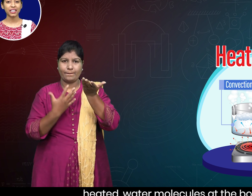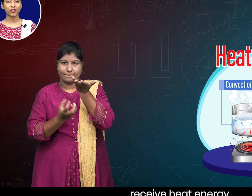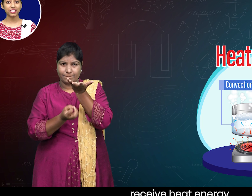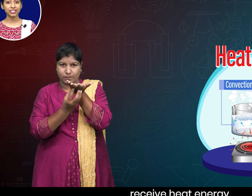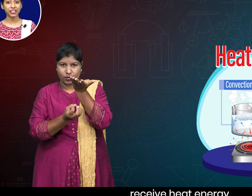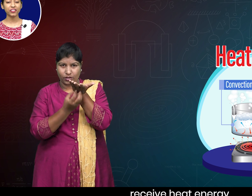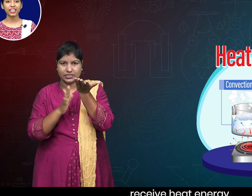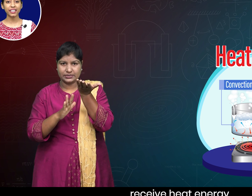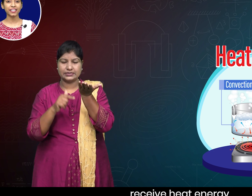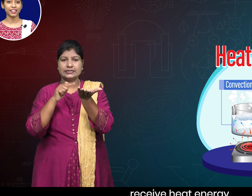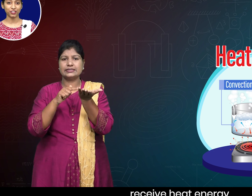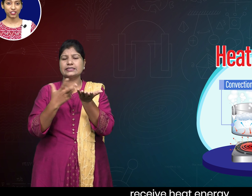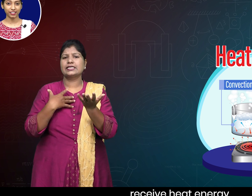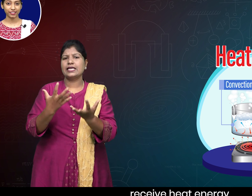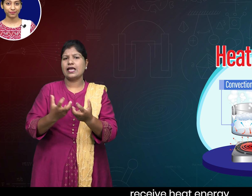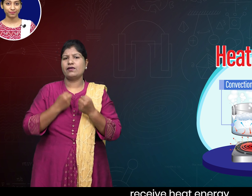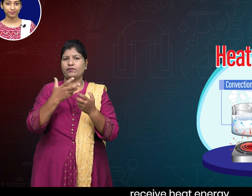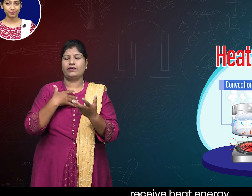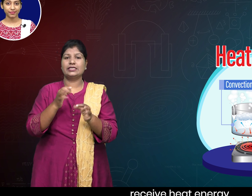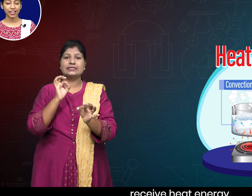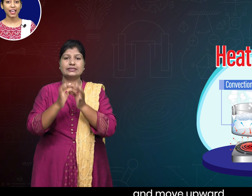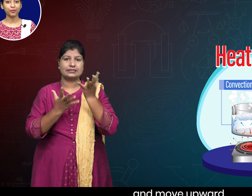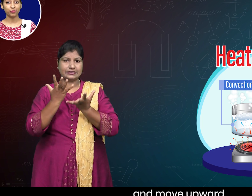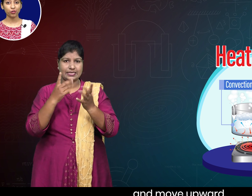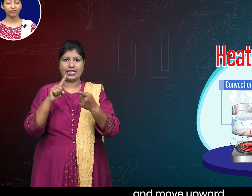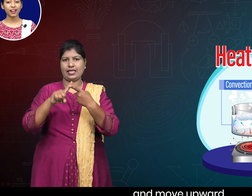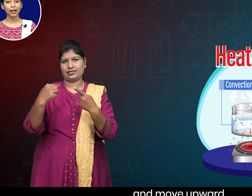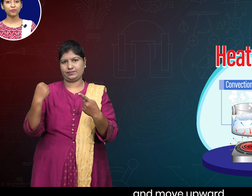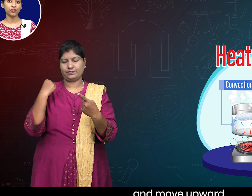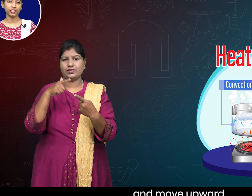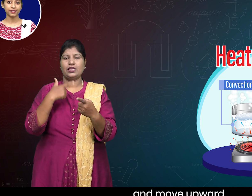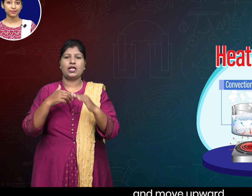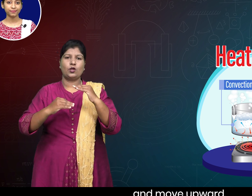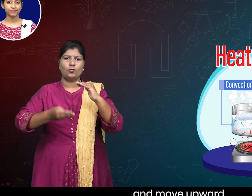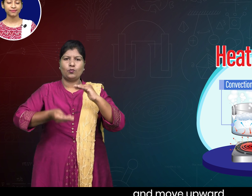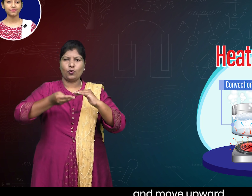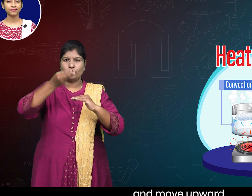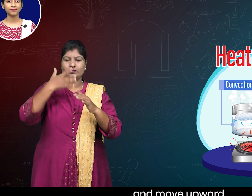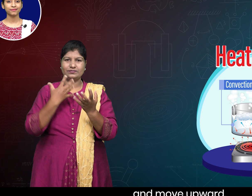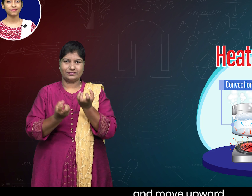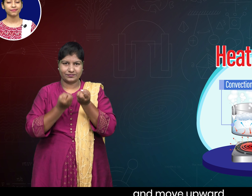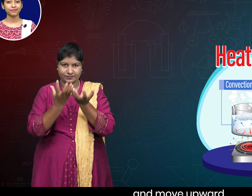bottom receive heat energy and move upward.